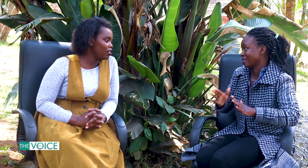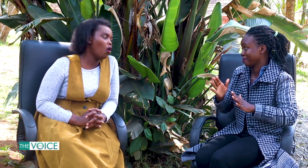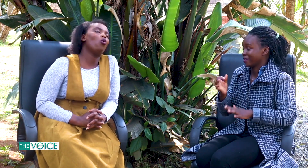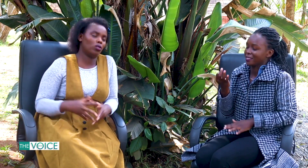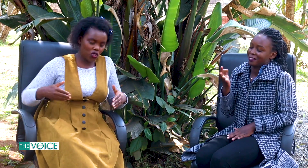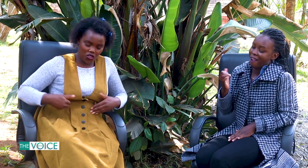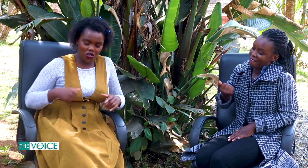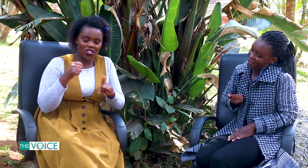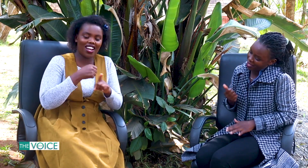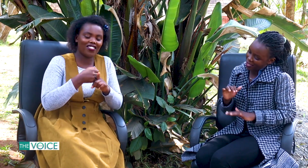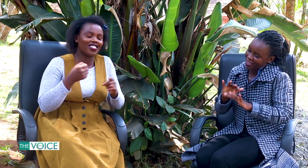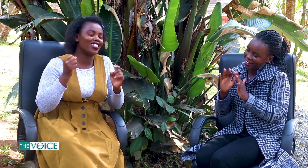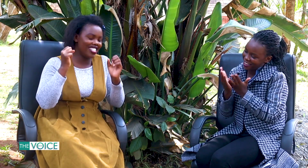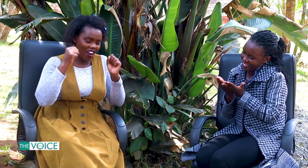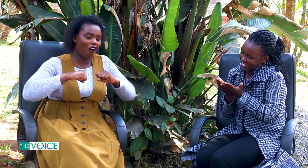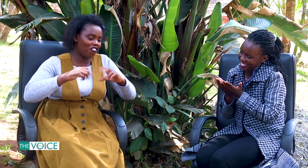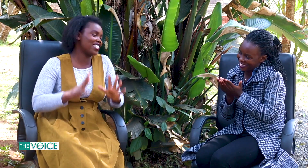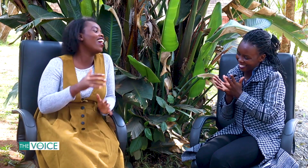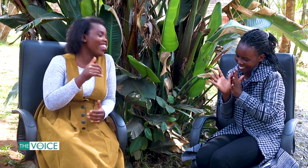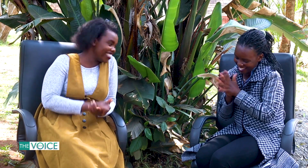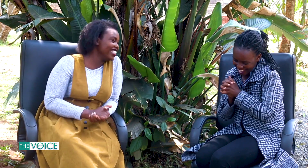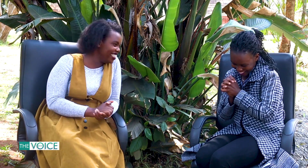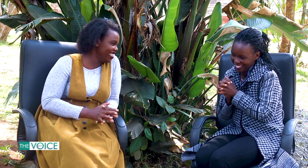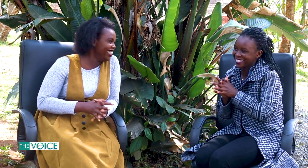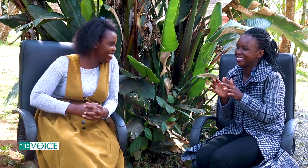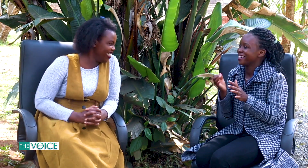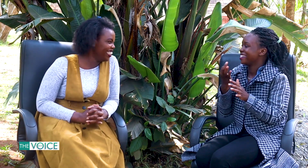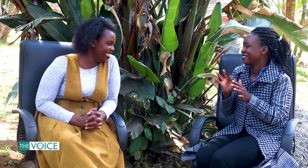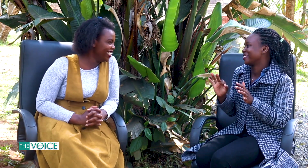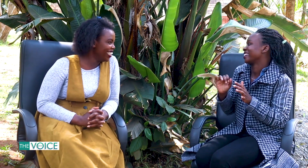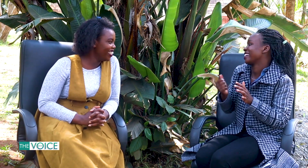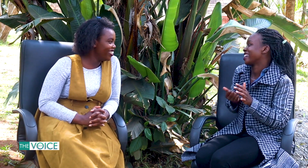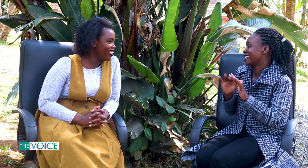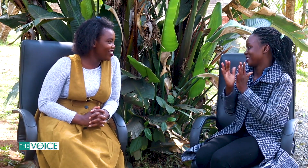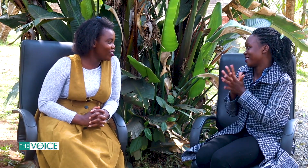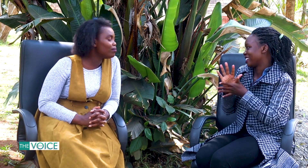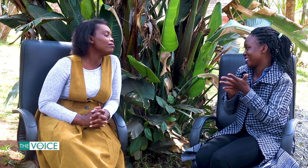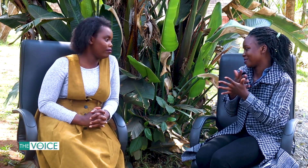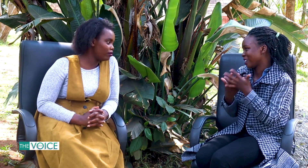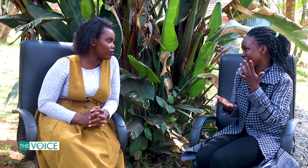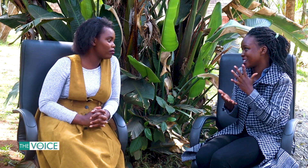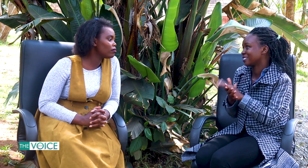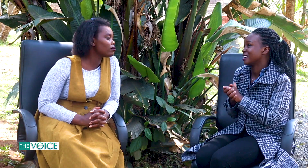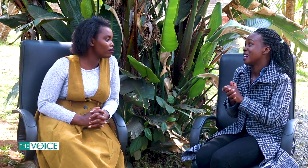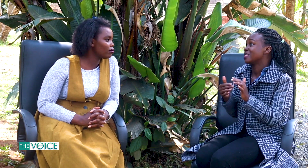at Free a Girls World Network. Okay, Free a Girls World Network. And in